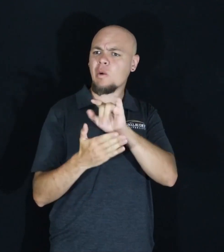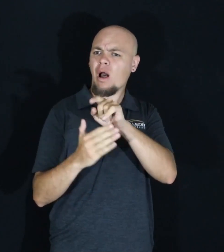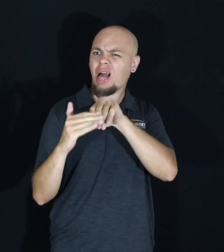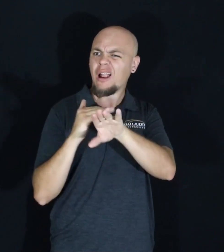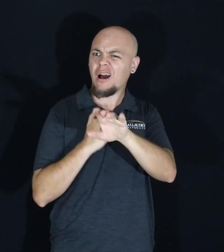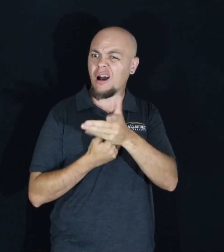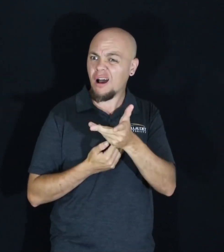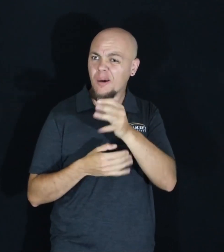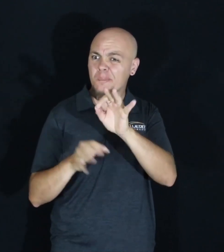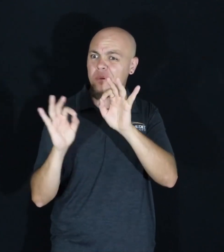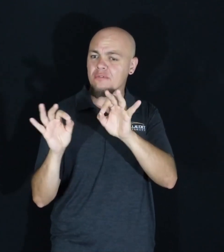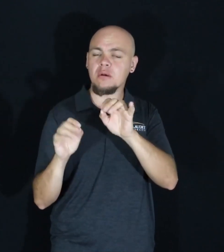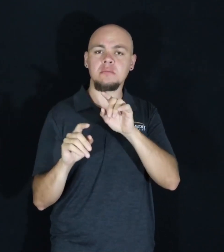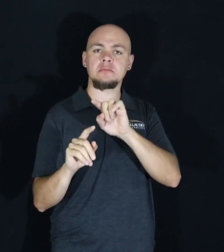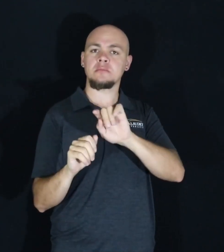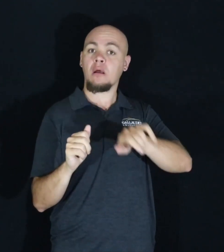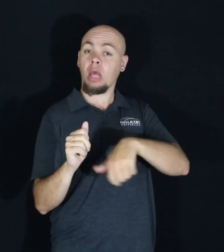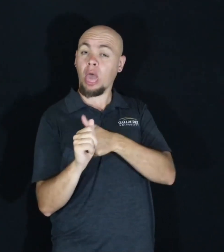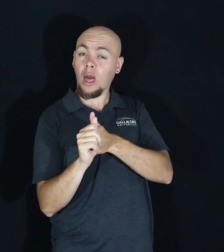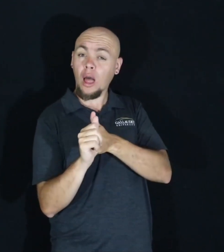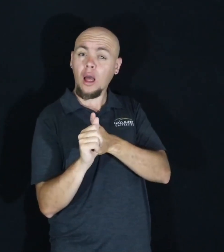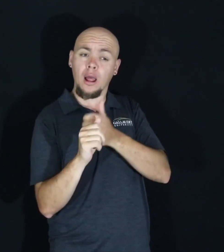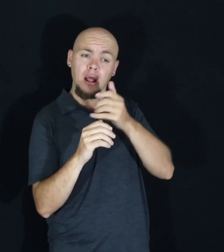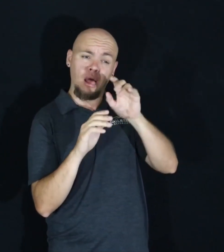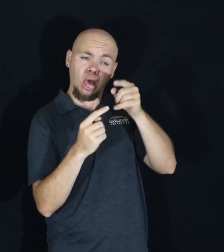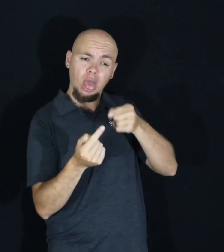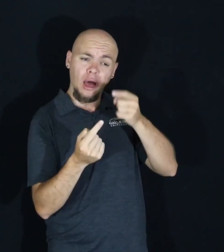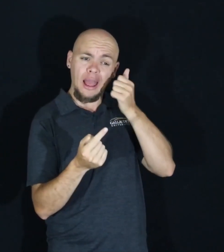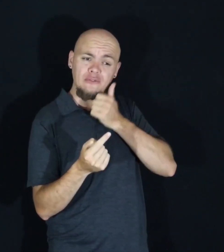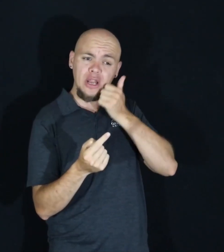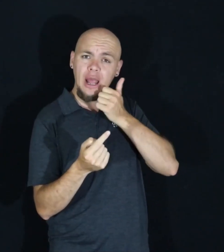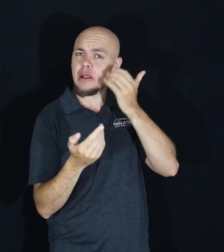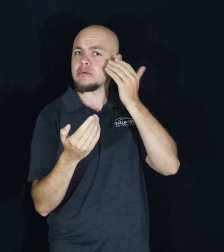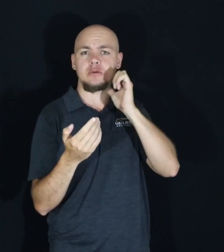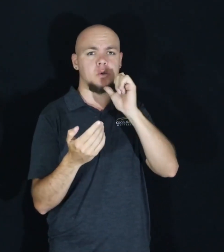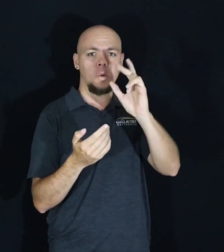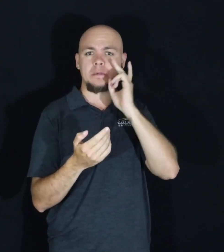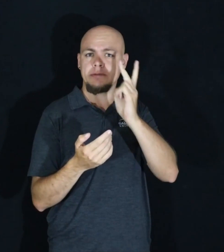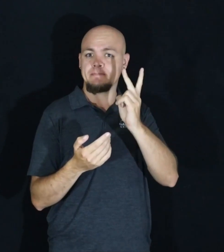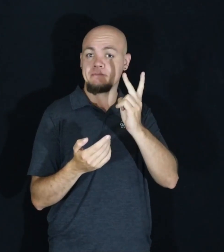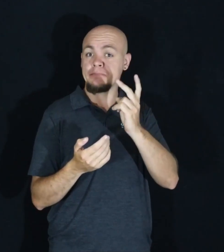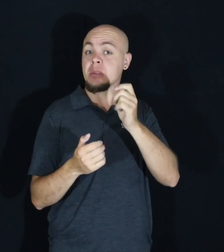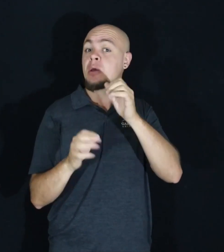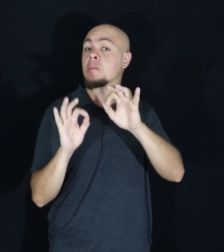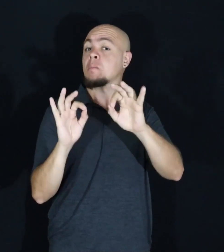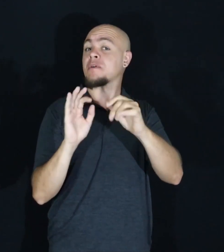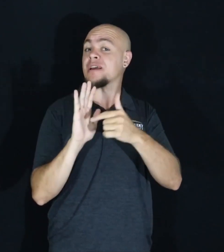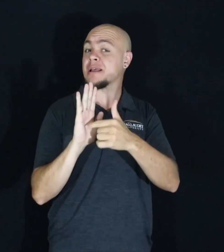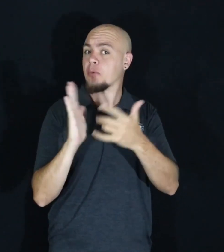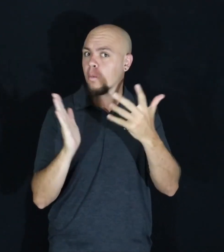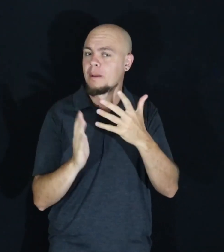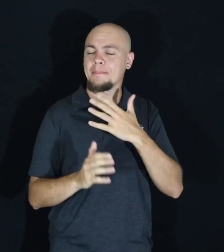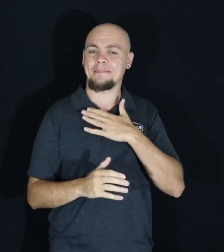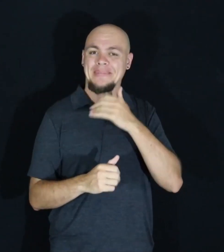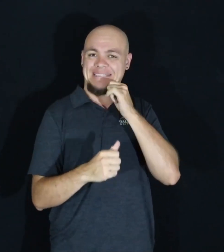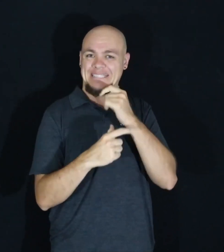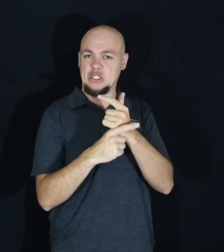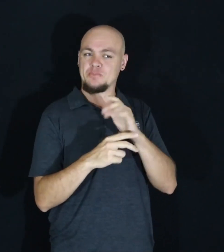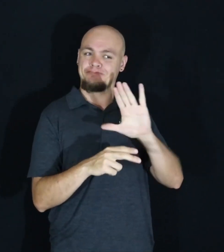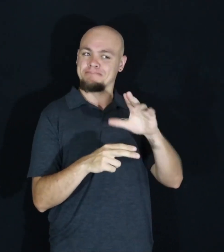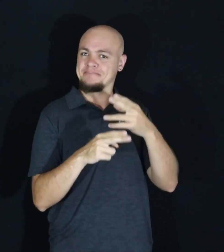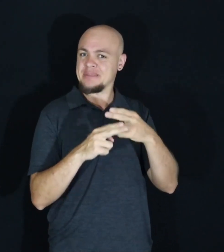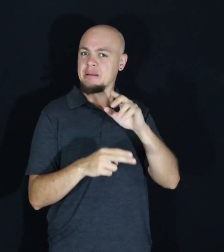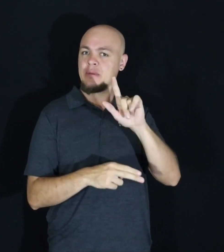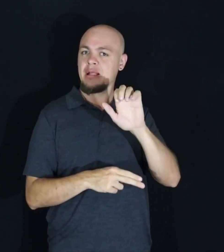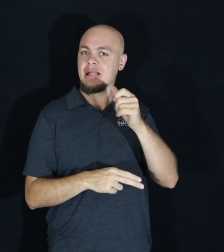but you don't see the struggles that they go through every day. A perfect example of this is my sister Leah. She was an honor roll